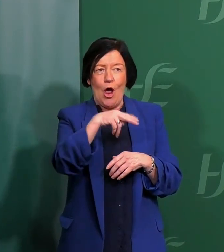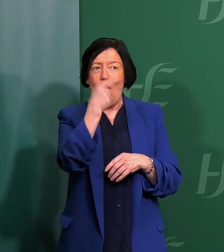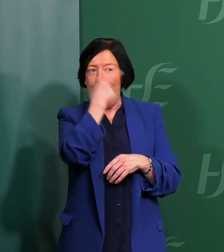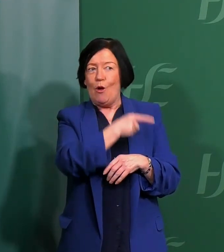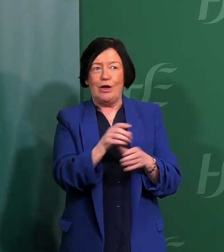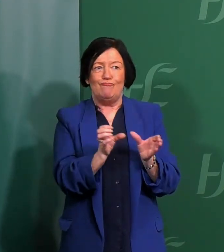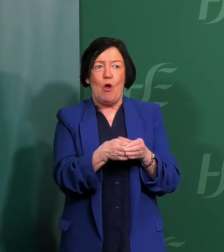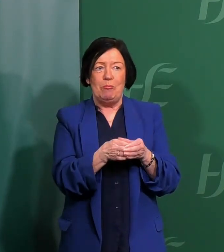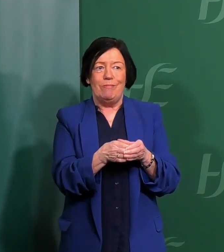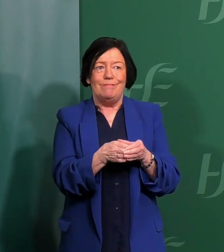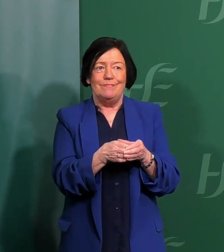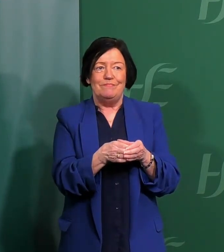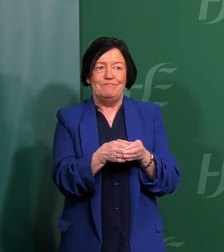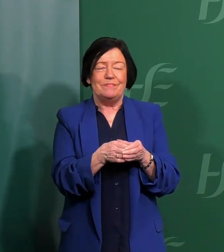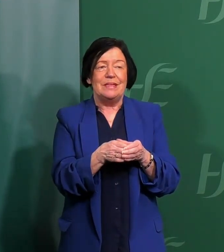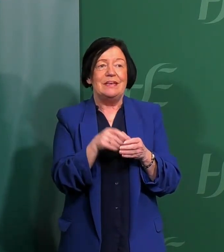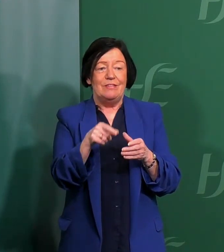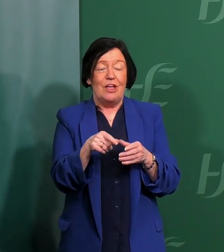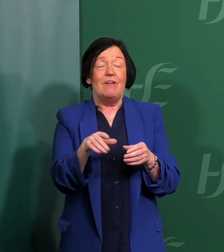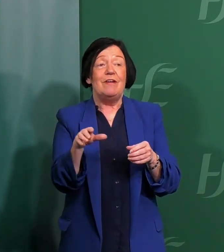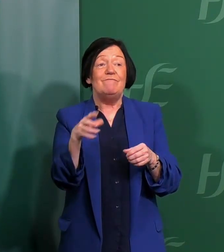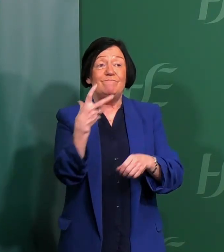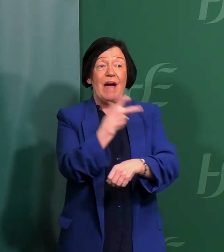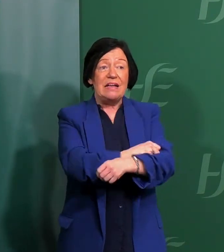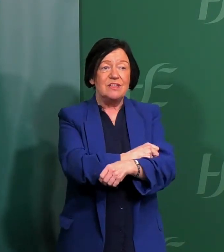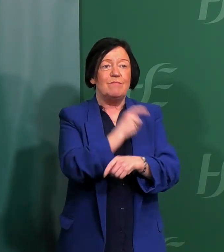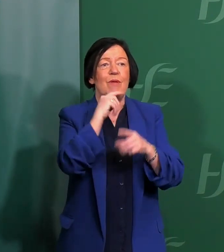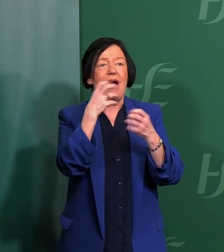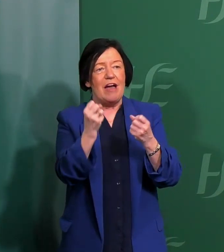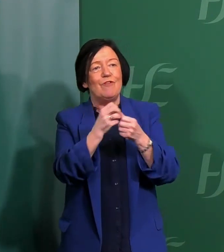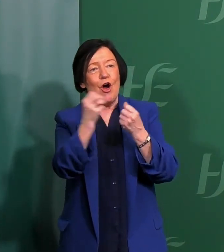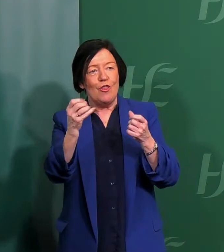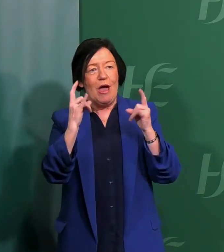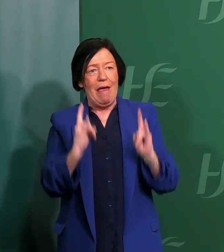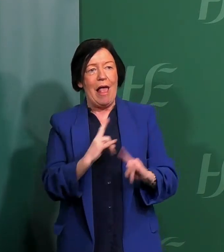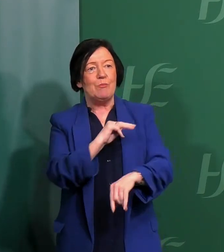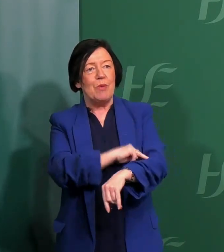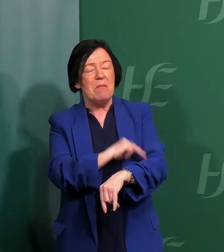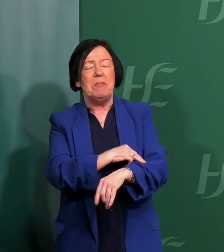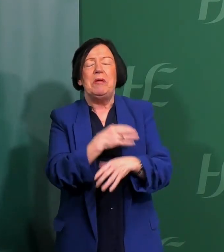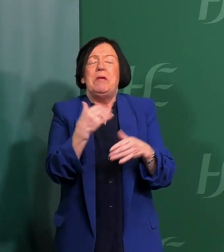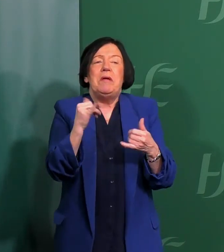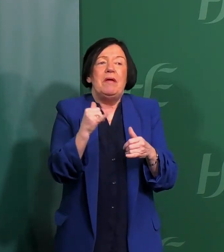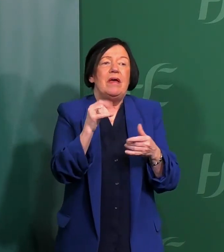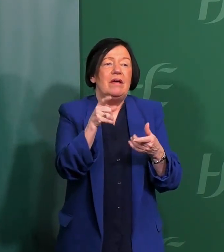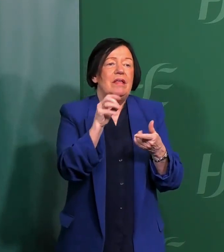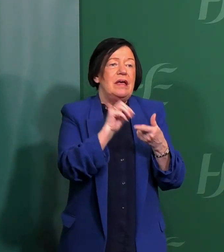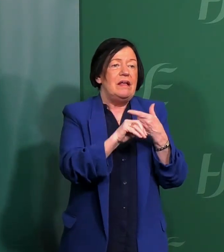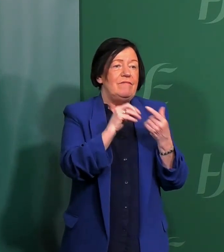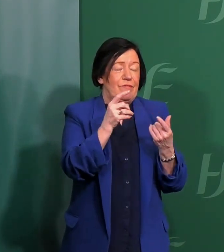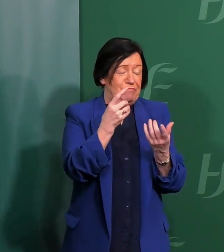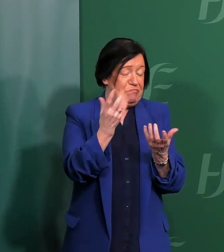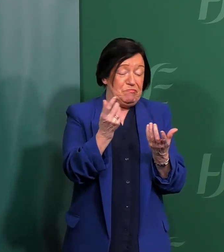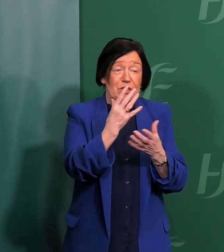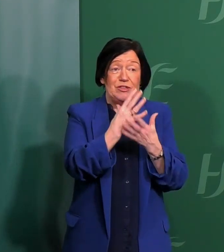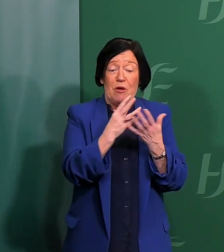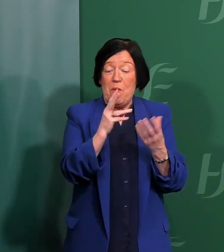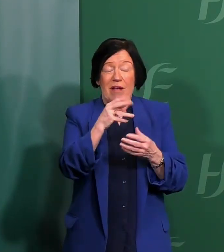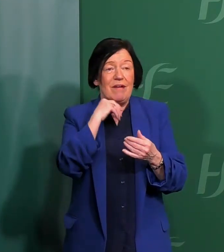because they are vaccinated but have underlying medical conditions. Perhaps they are immunocompromised in some